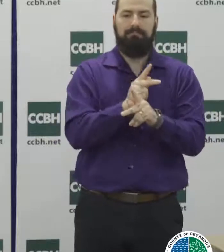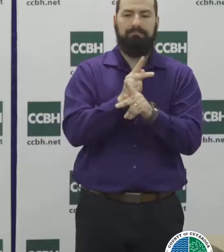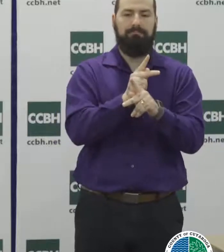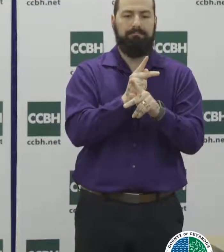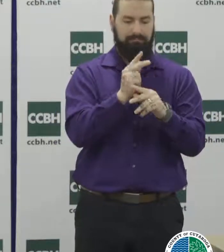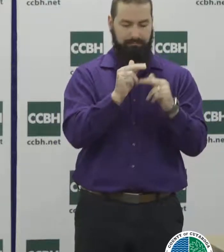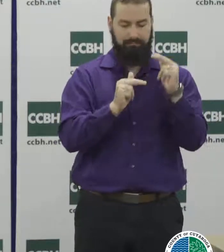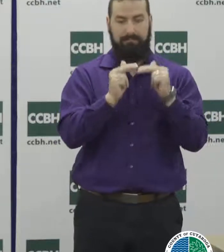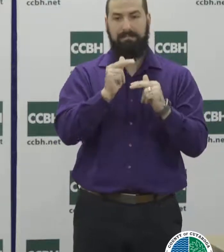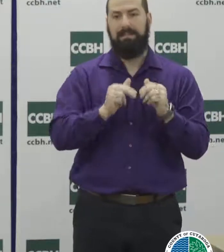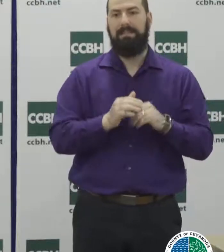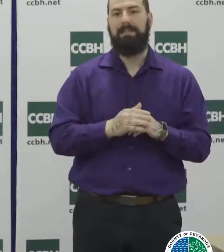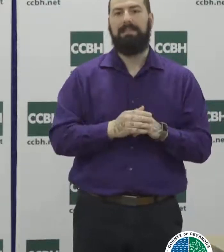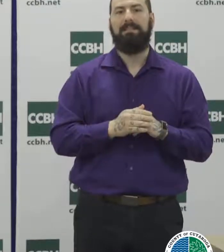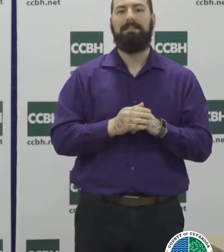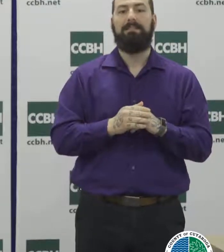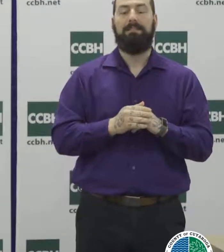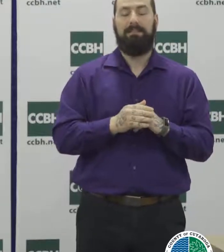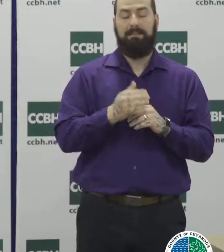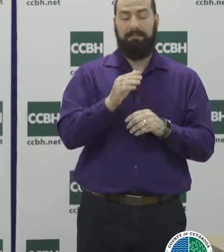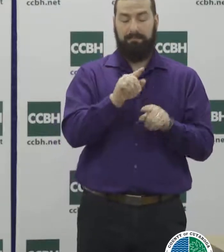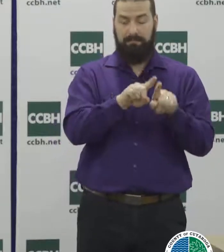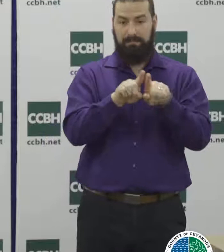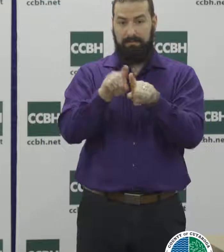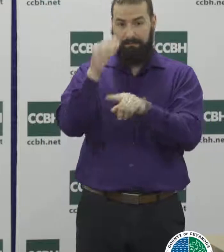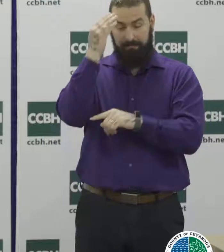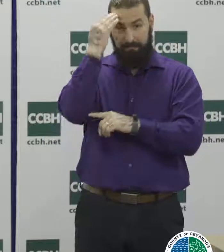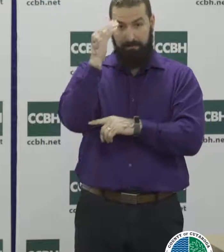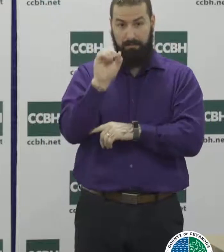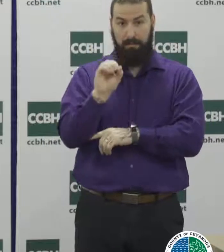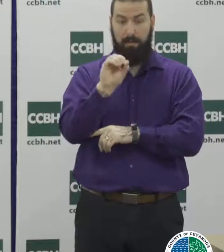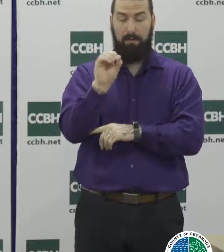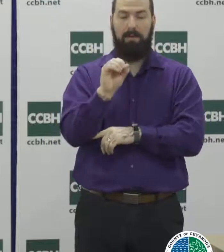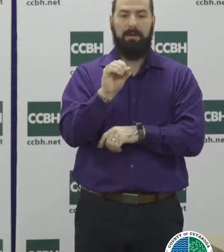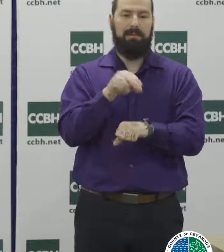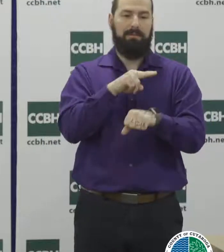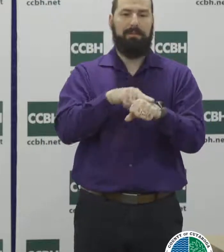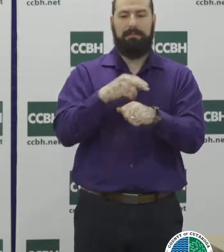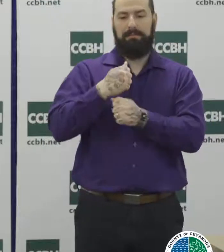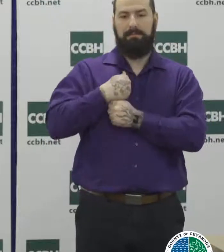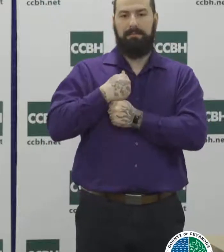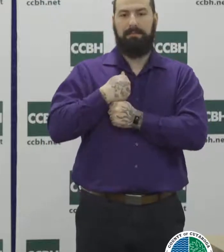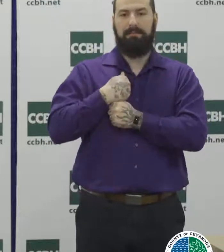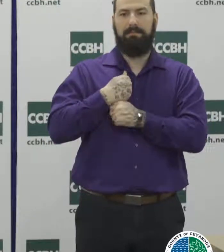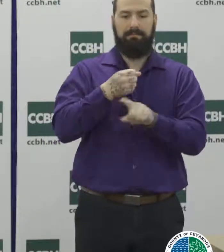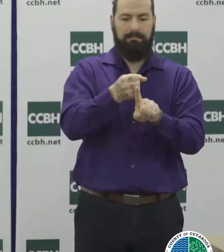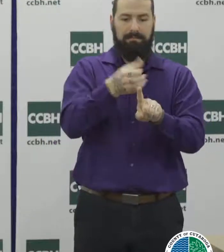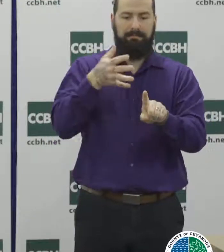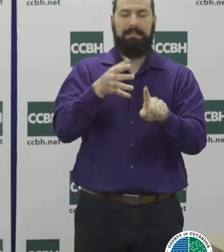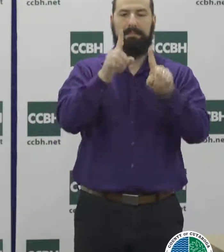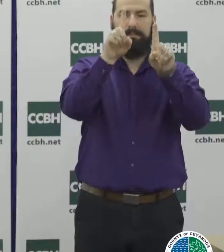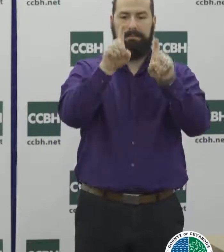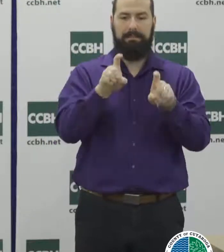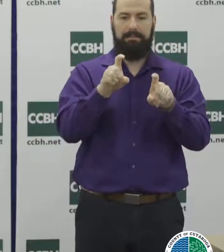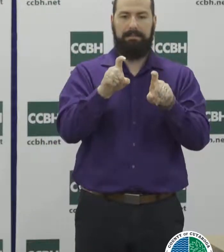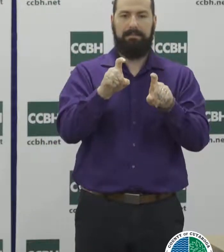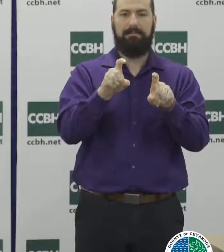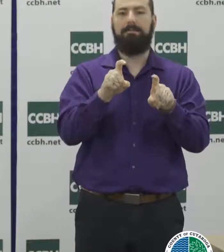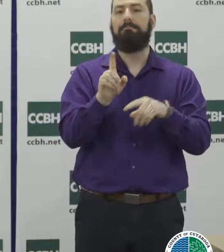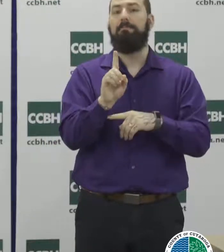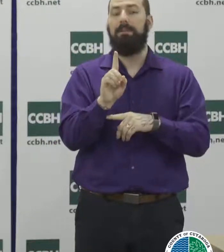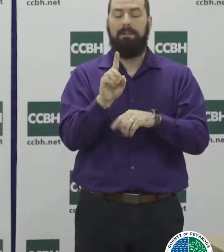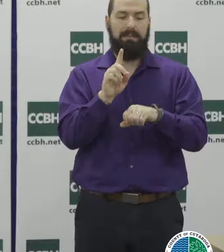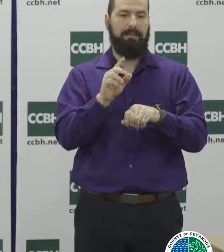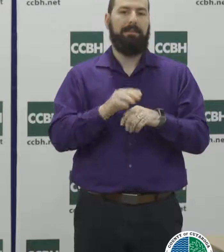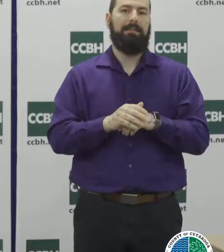that our Ohio National Guard is assisting with a statewide plan to expand testing in nursing homes and other